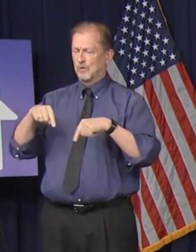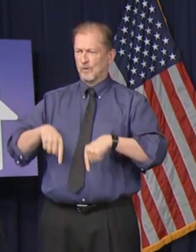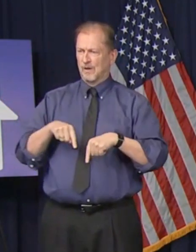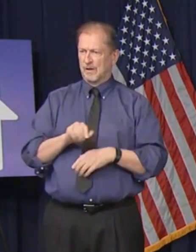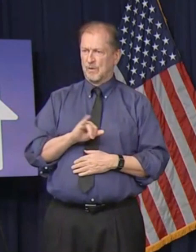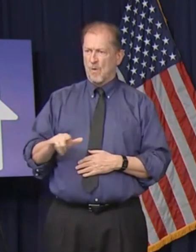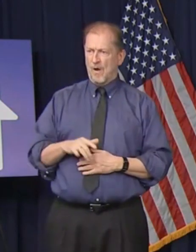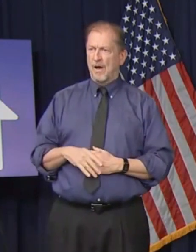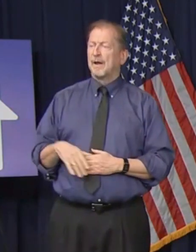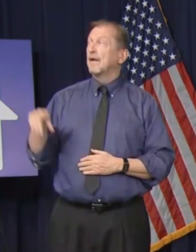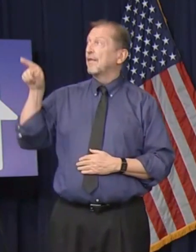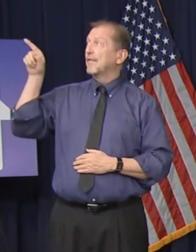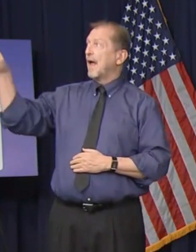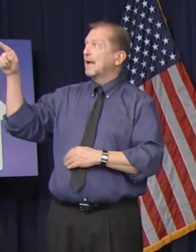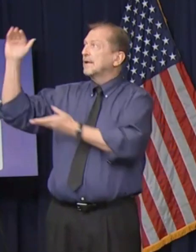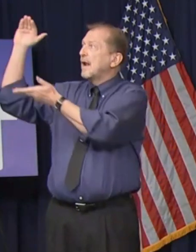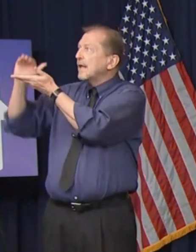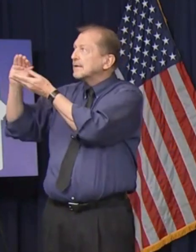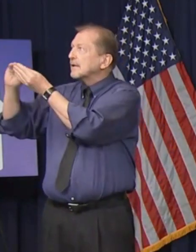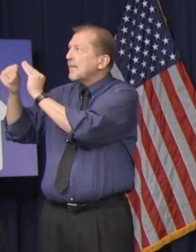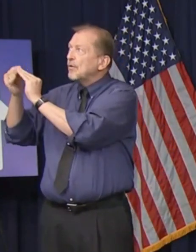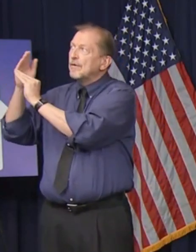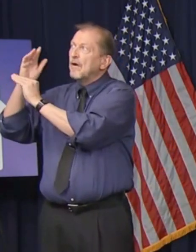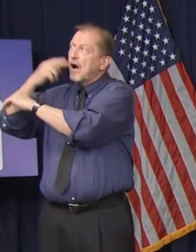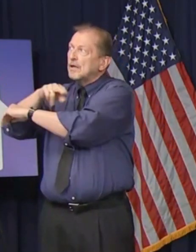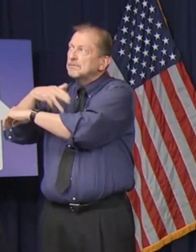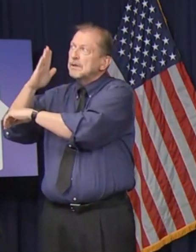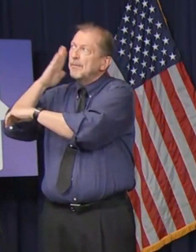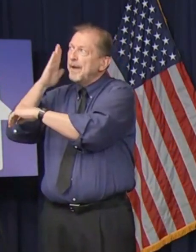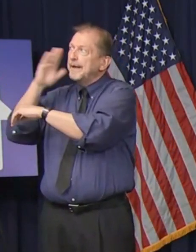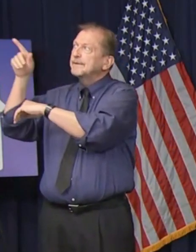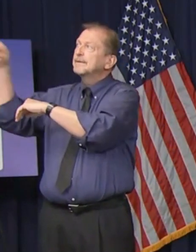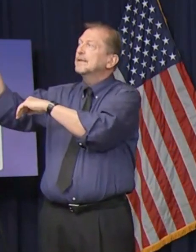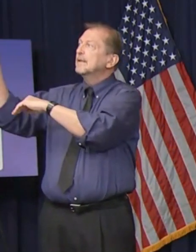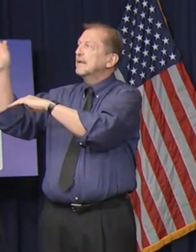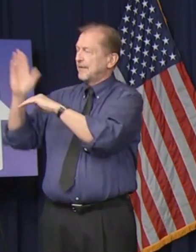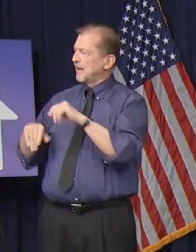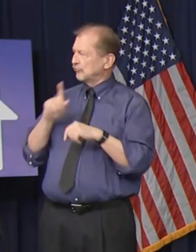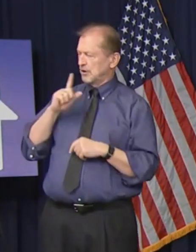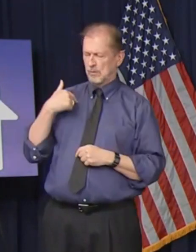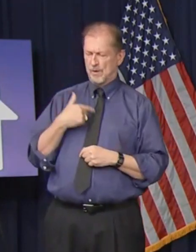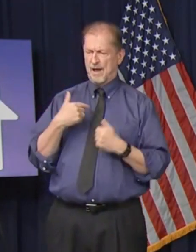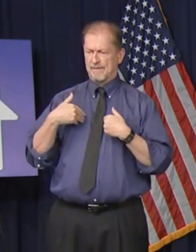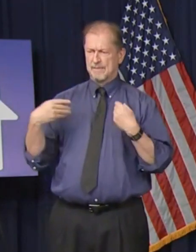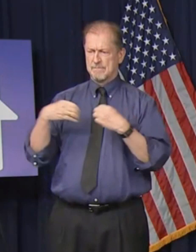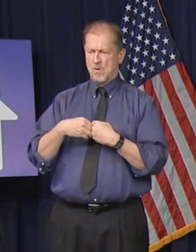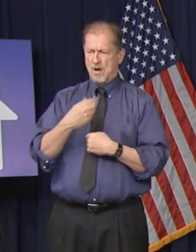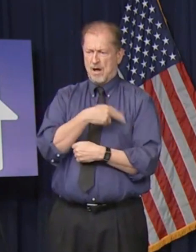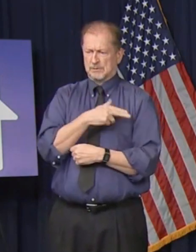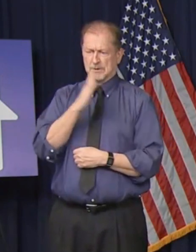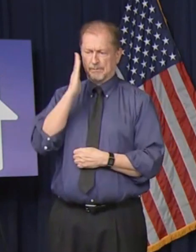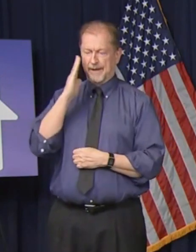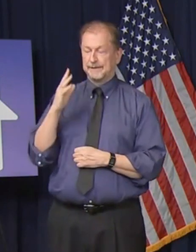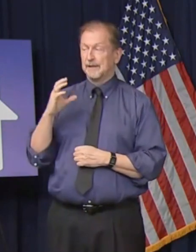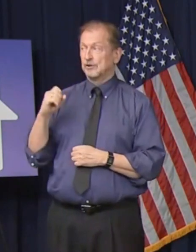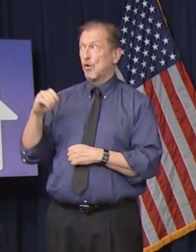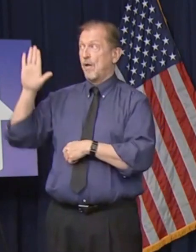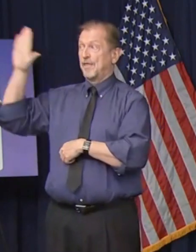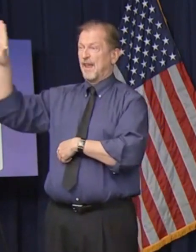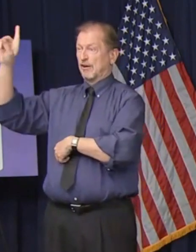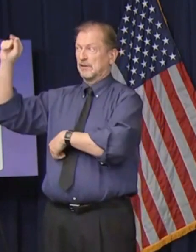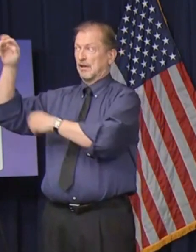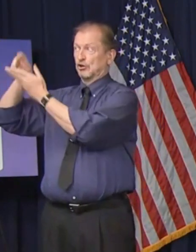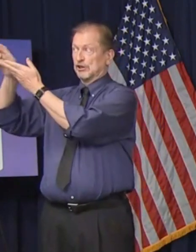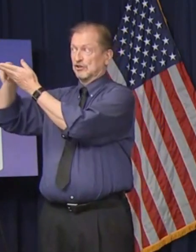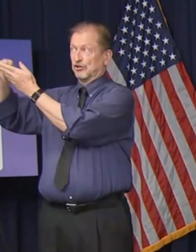they show a much lower number of hospital beds on their site than we actually have. So it's very hard to, you know, and they don't have